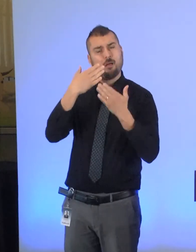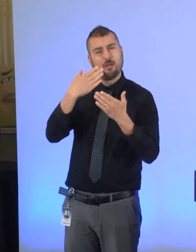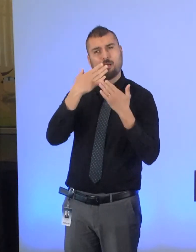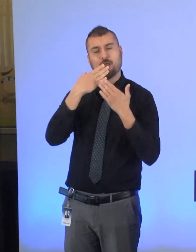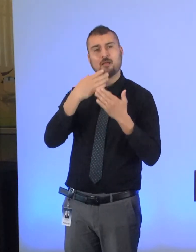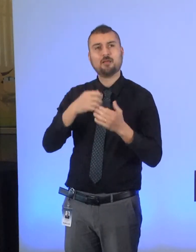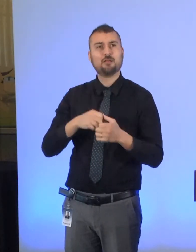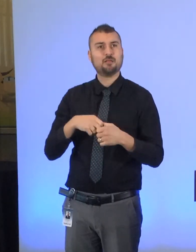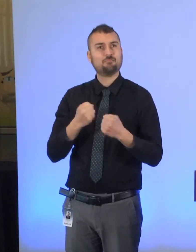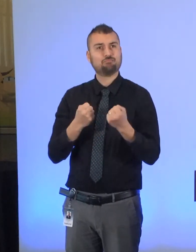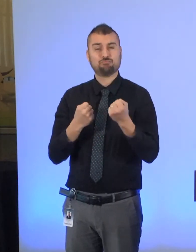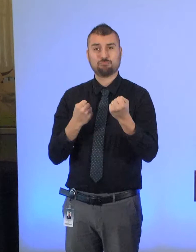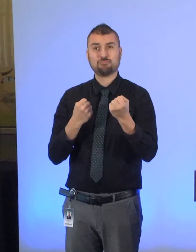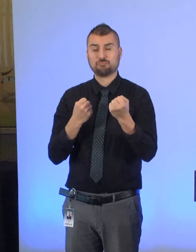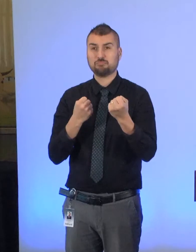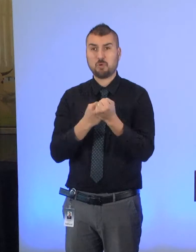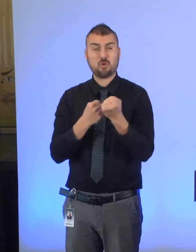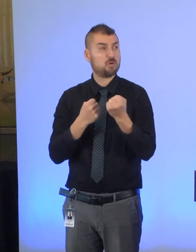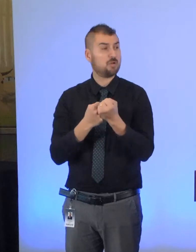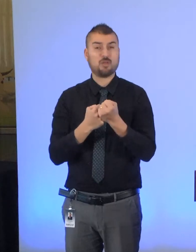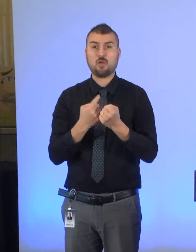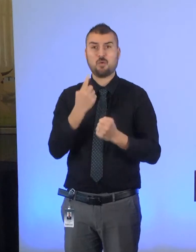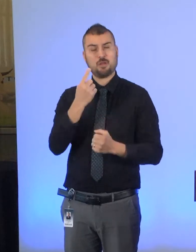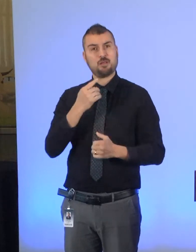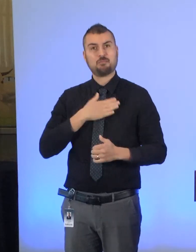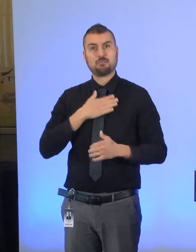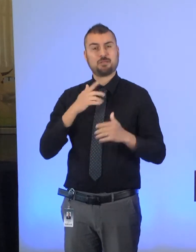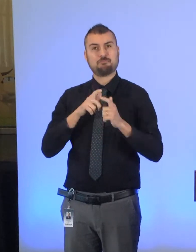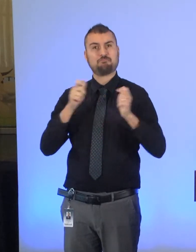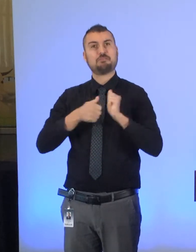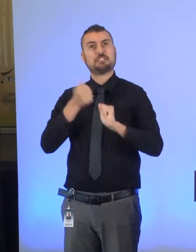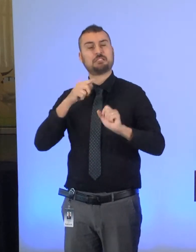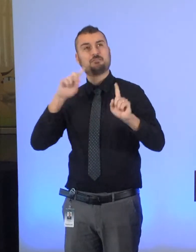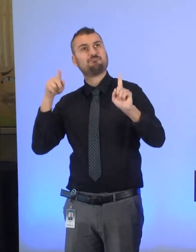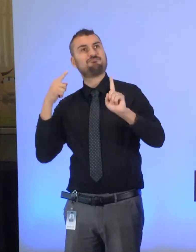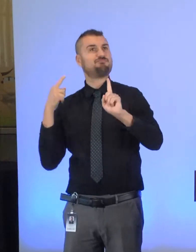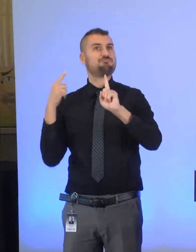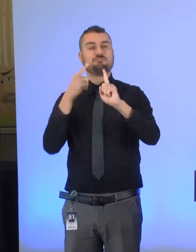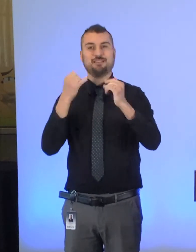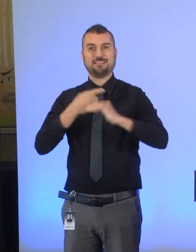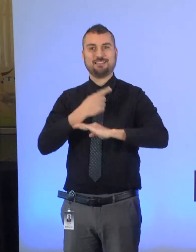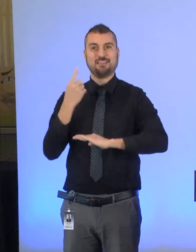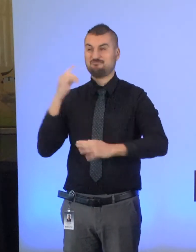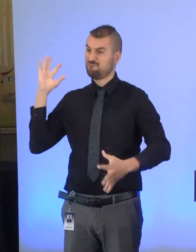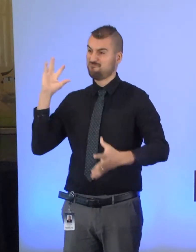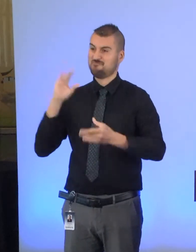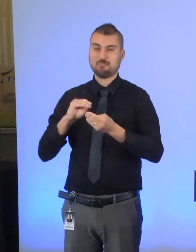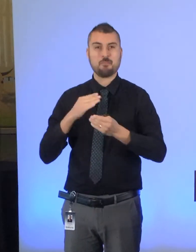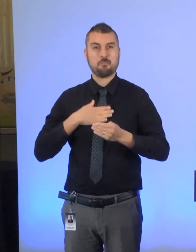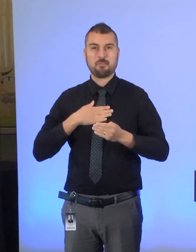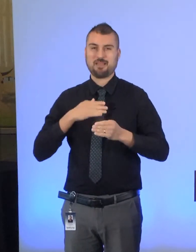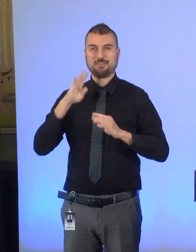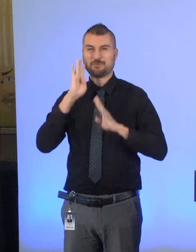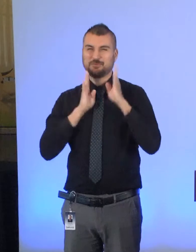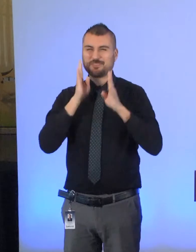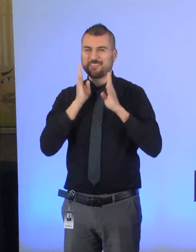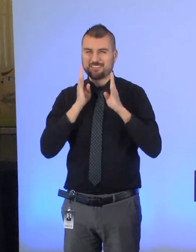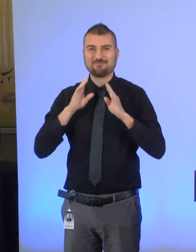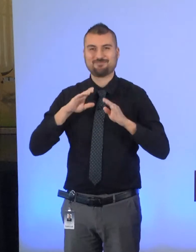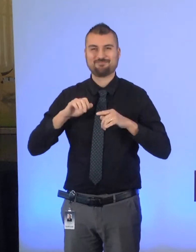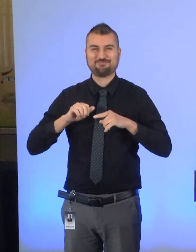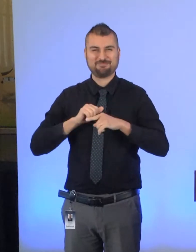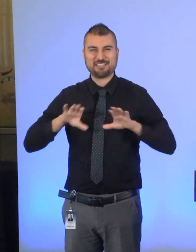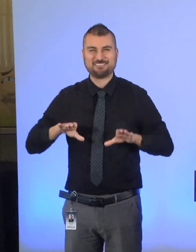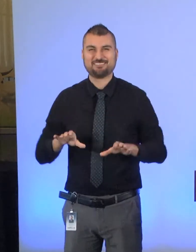supporting one of the largest endeavors to date in my creative practice. It's called Living History.